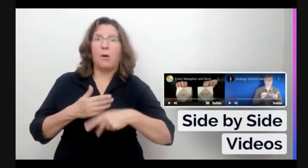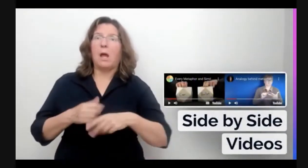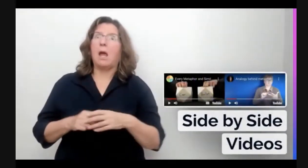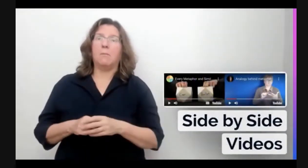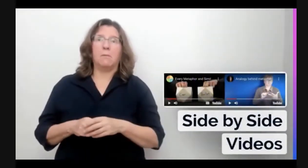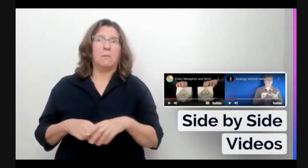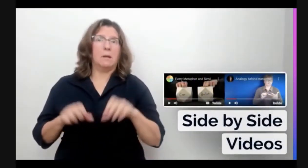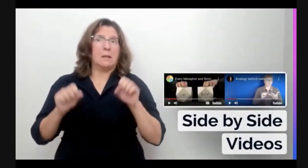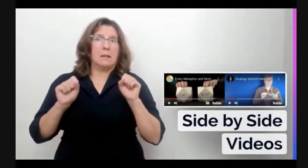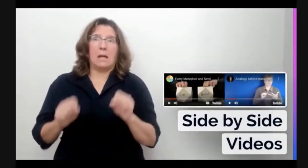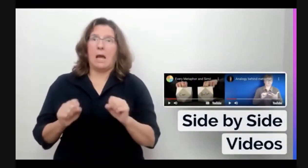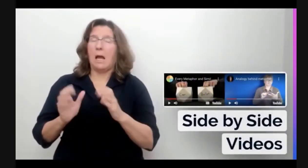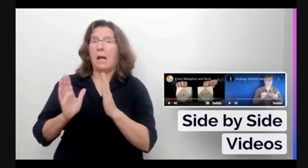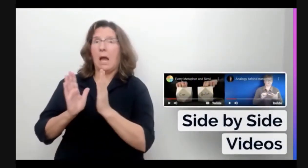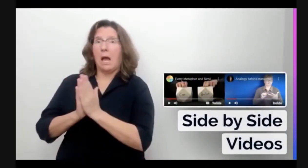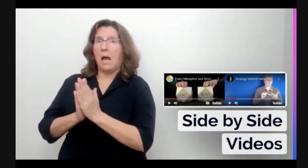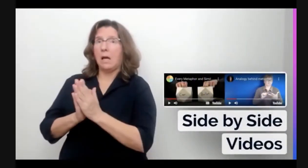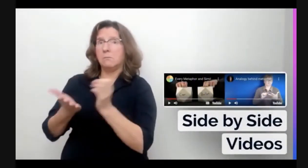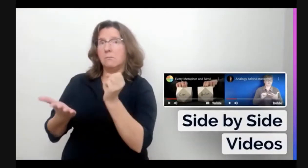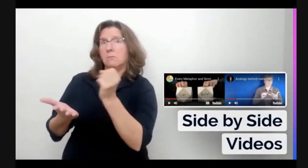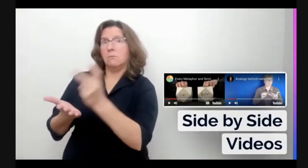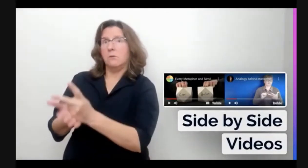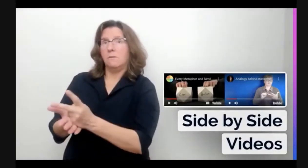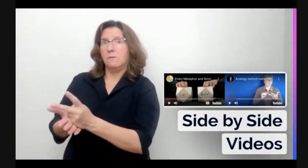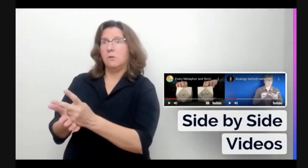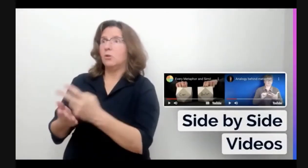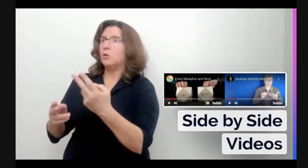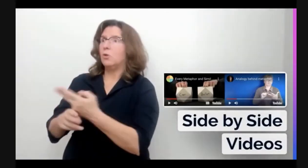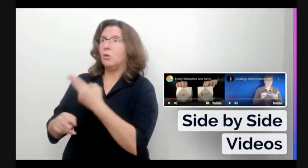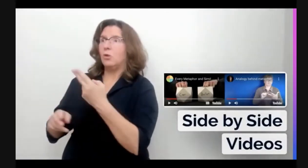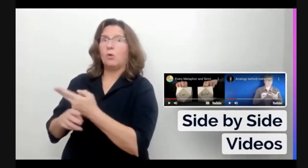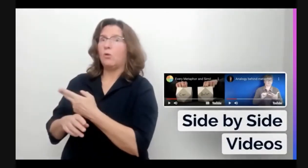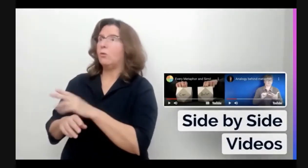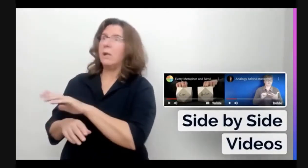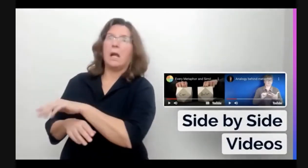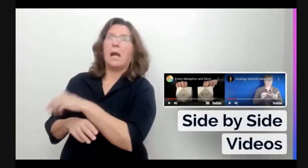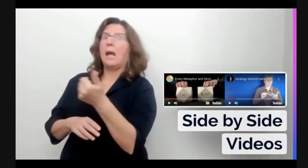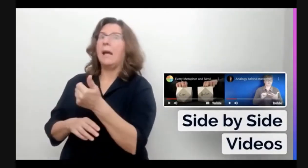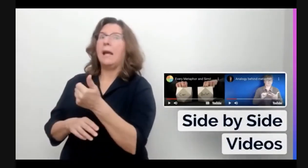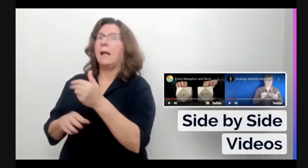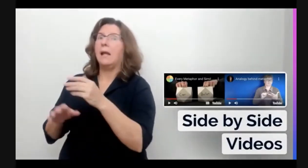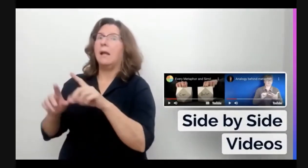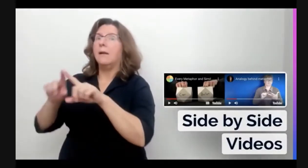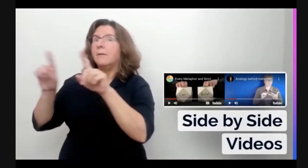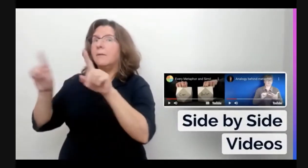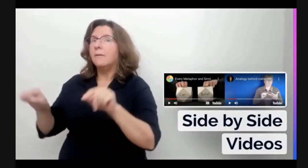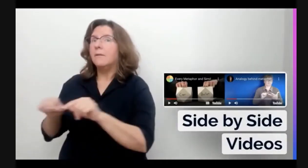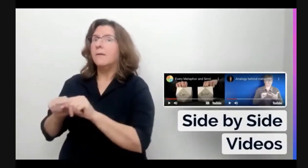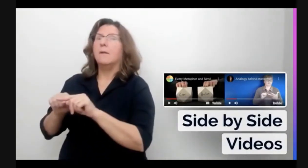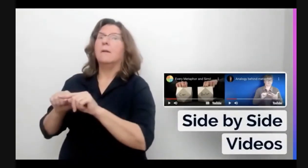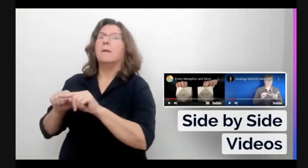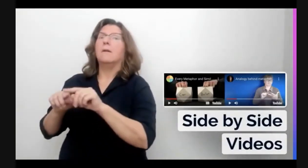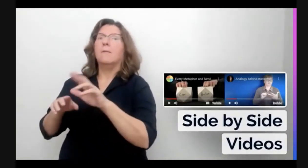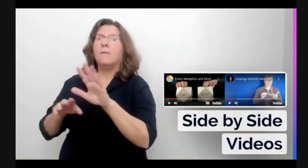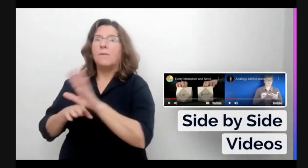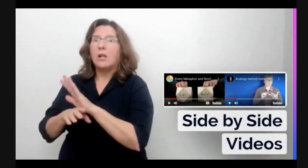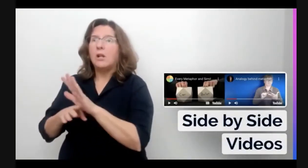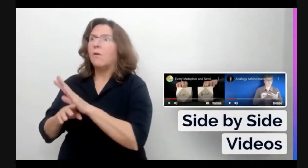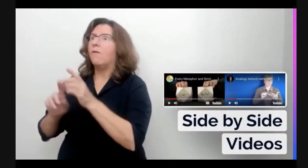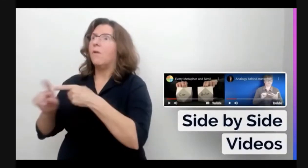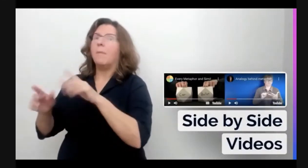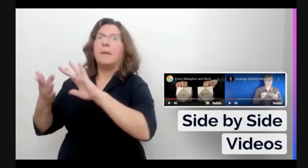A video editing program can request permission to download any video from the internet.